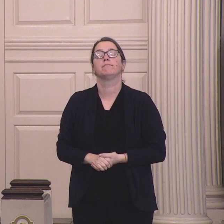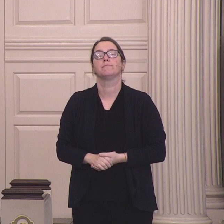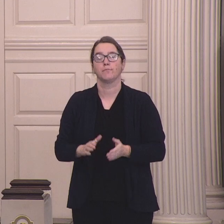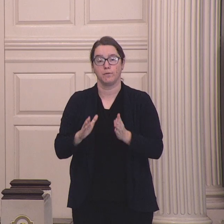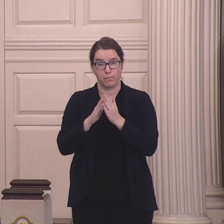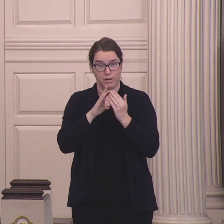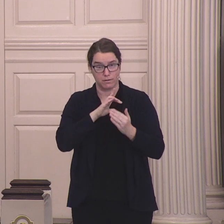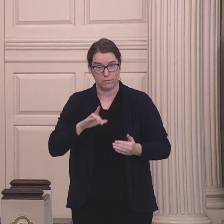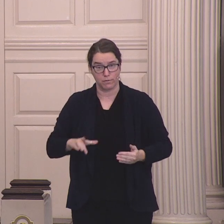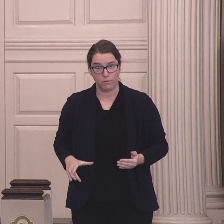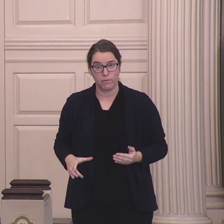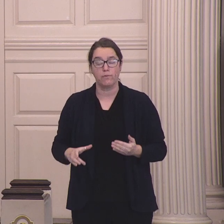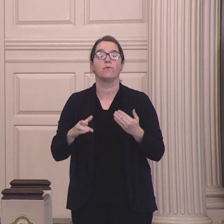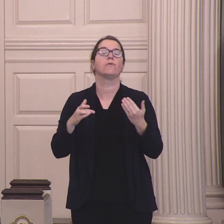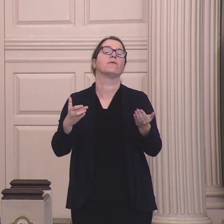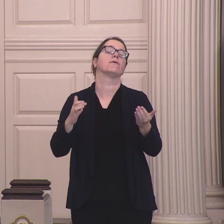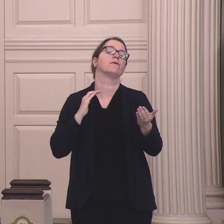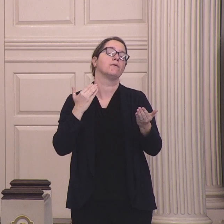we pray to the Lord.